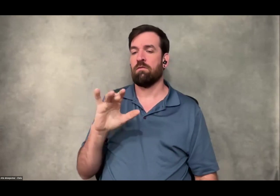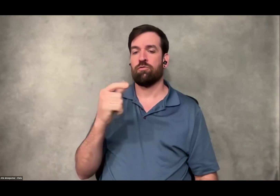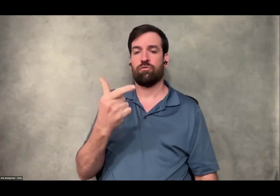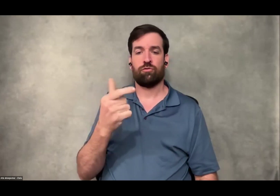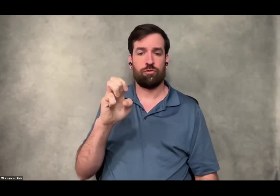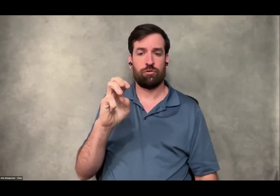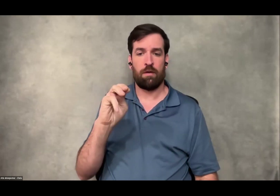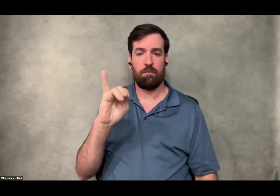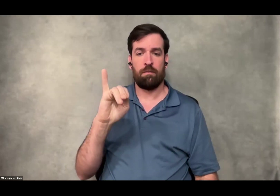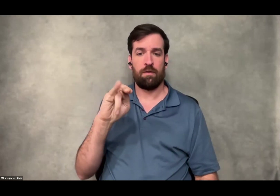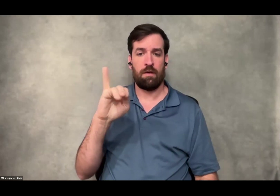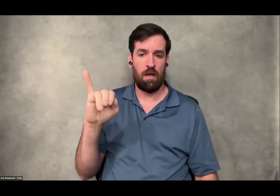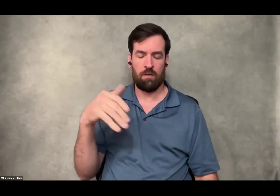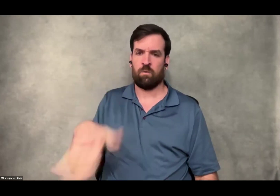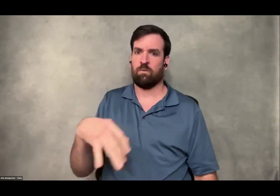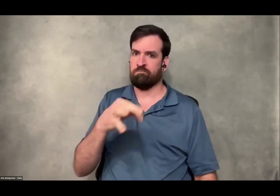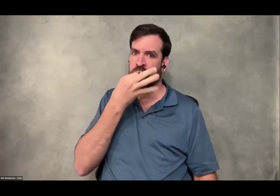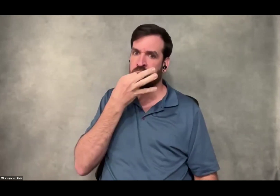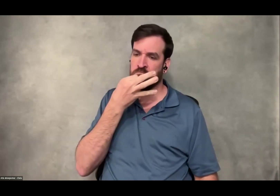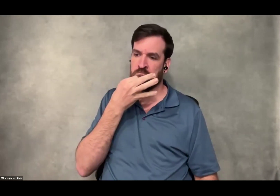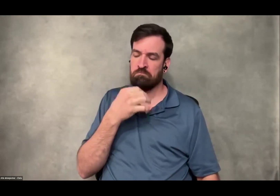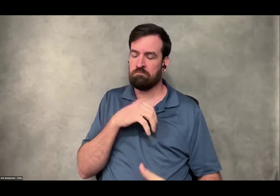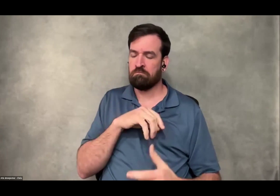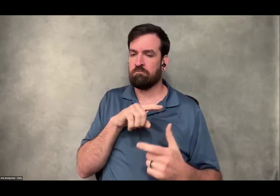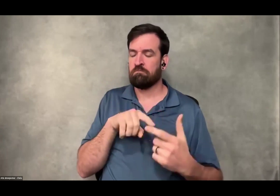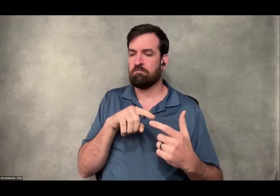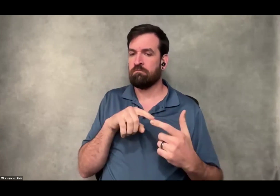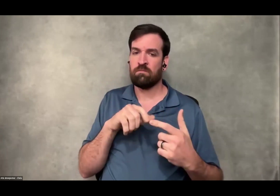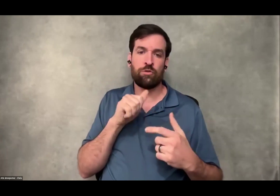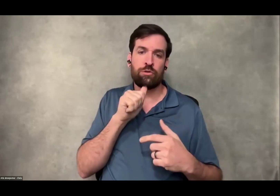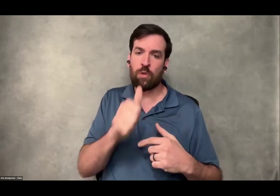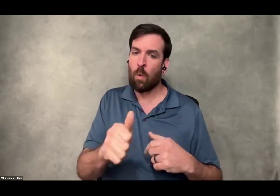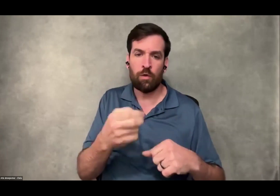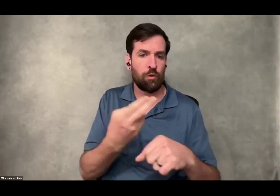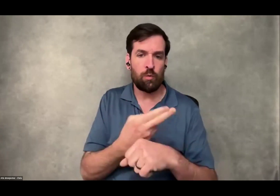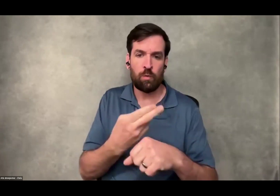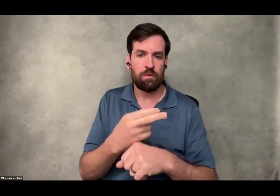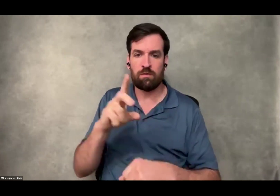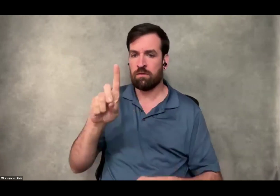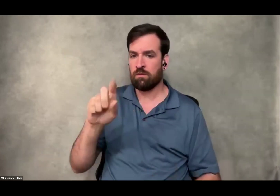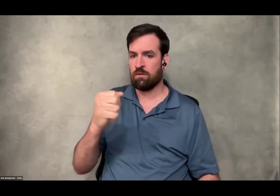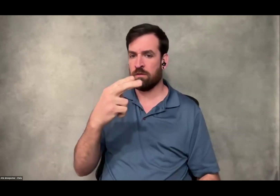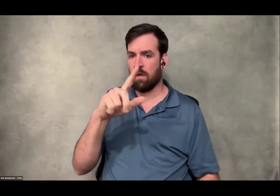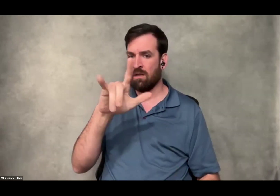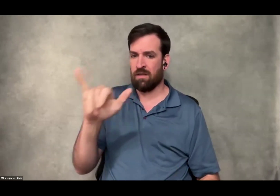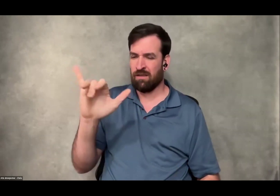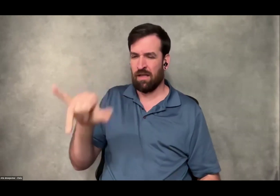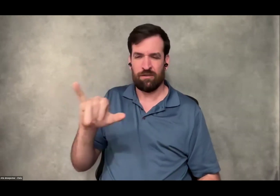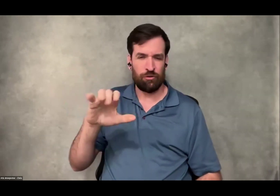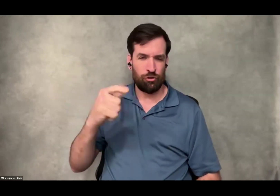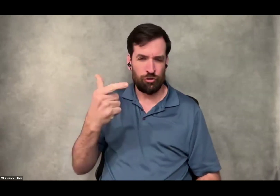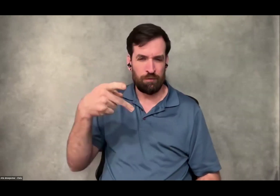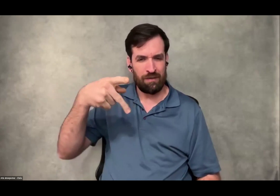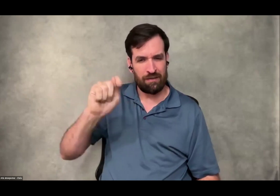Gemini is really good at it. Um, do not use Dolly, which is GPT's version,